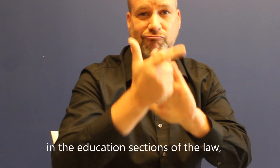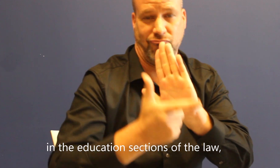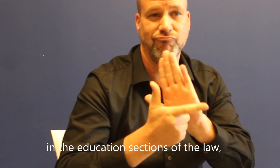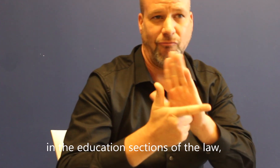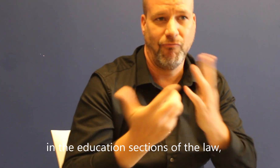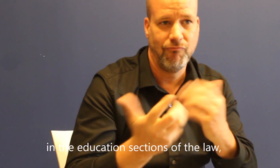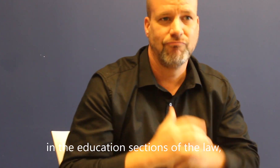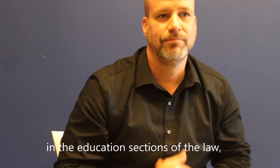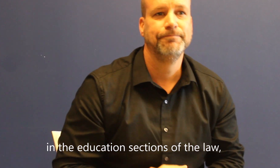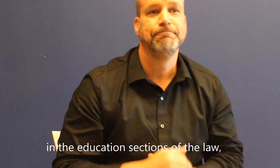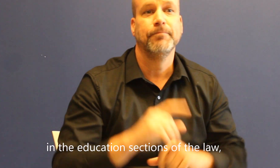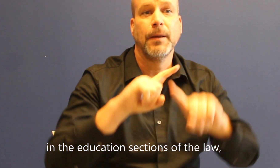sections of the law.